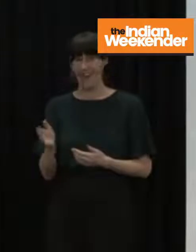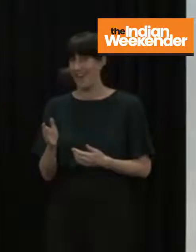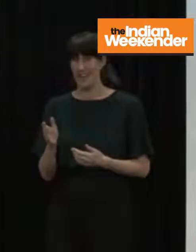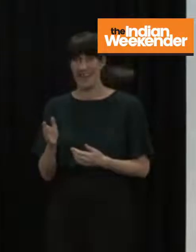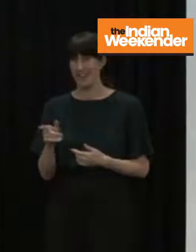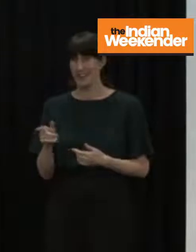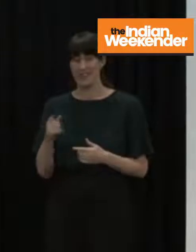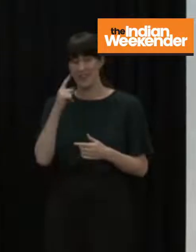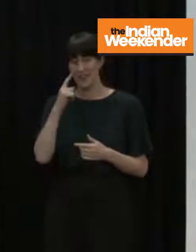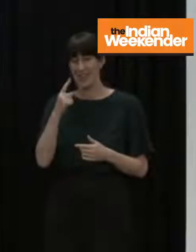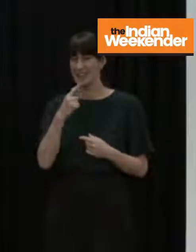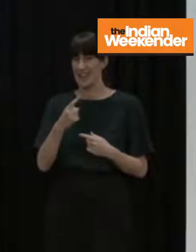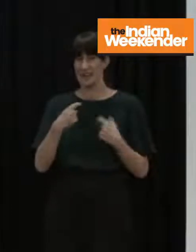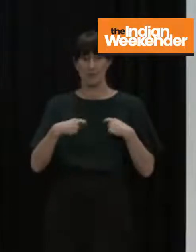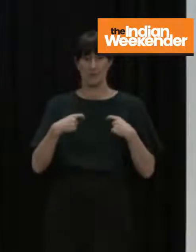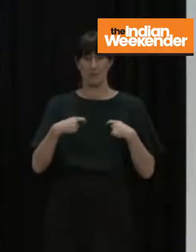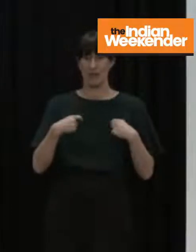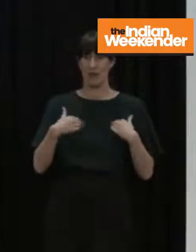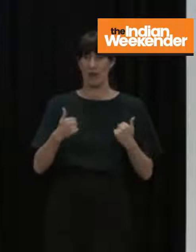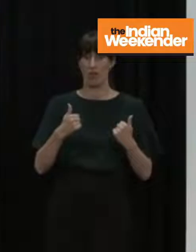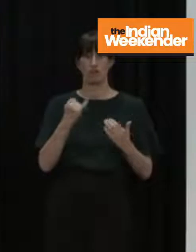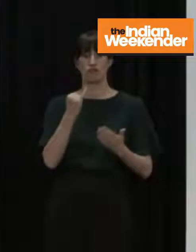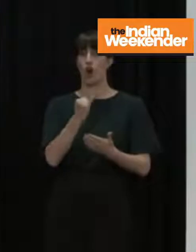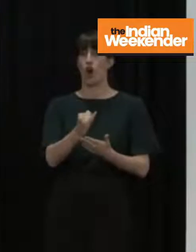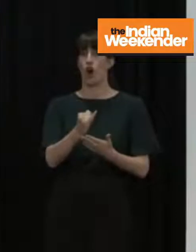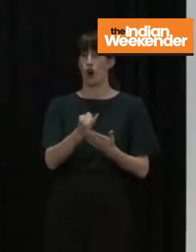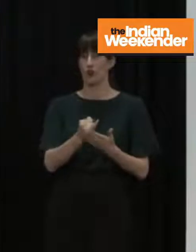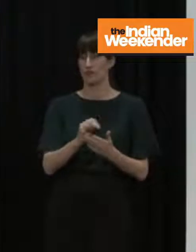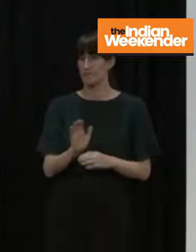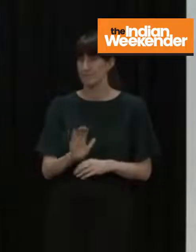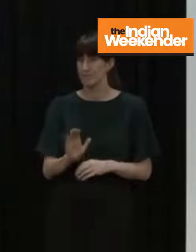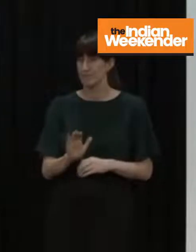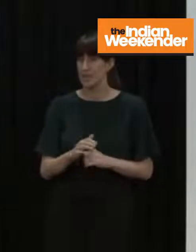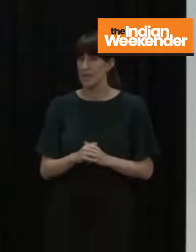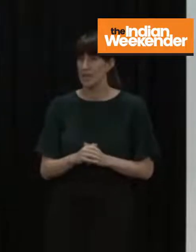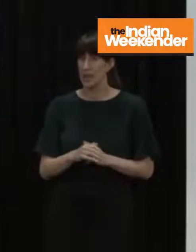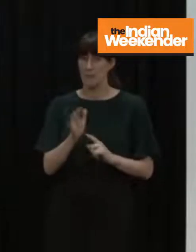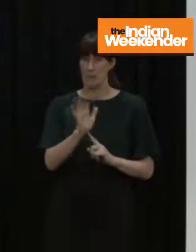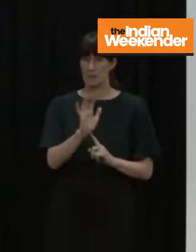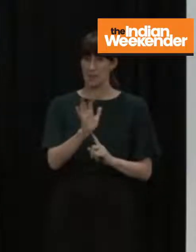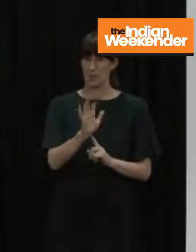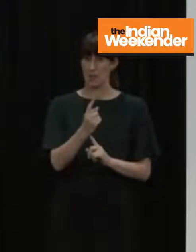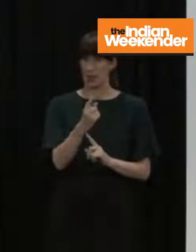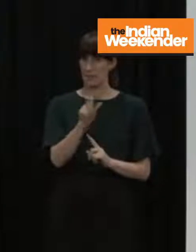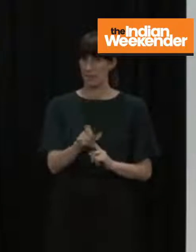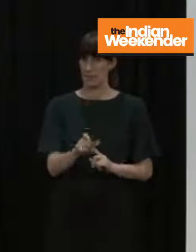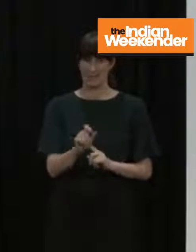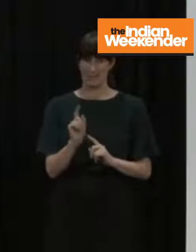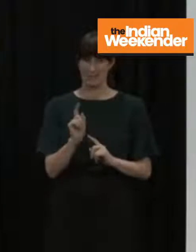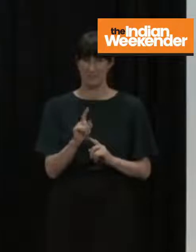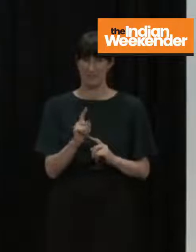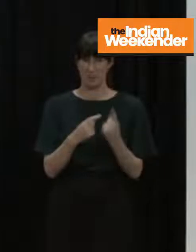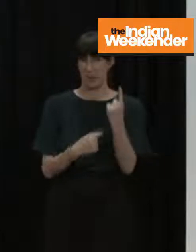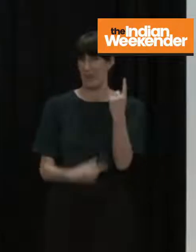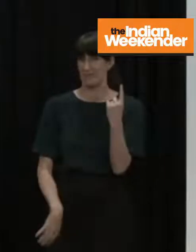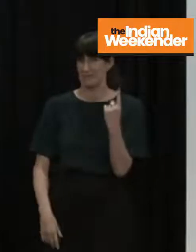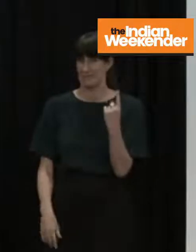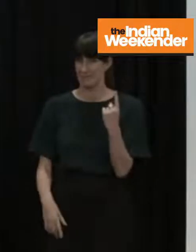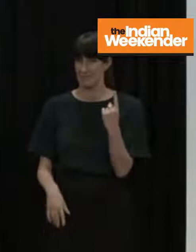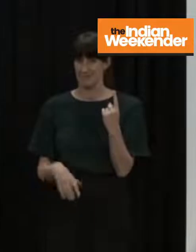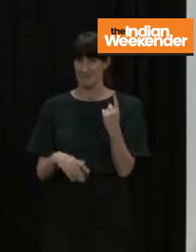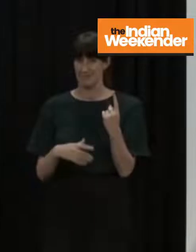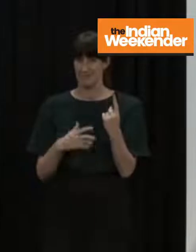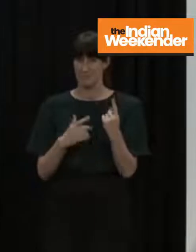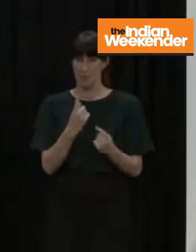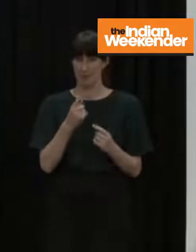those two things together. I think if I recall, the Palmerston North case was one of the very few number of cases of